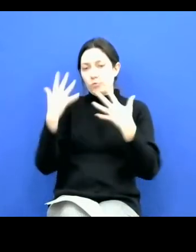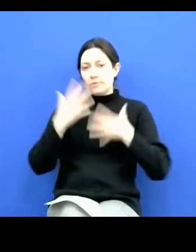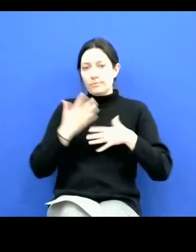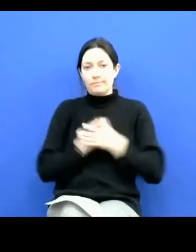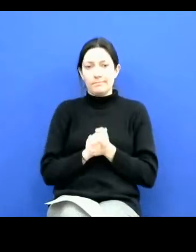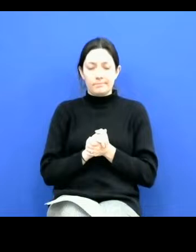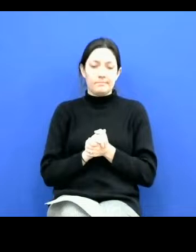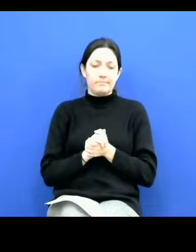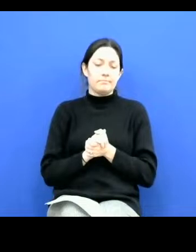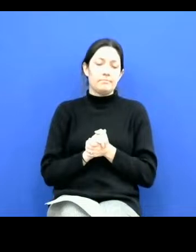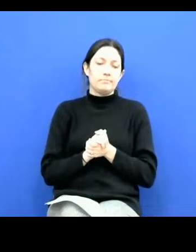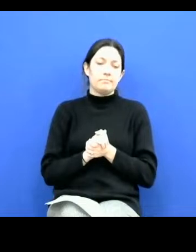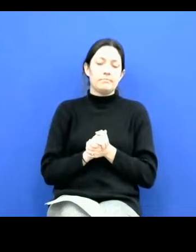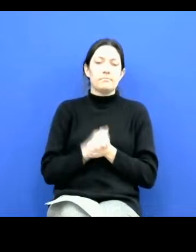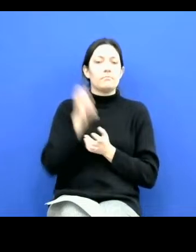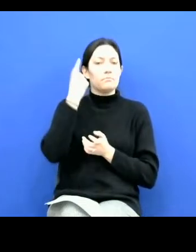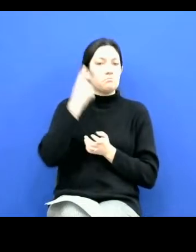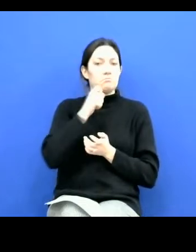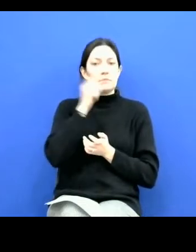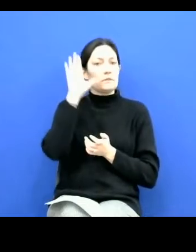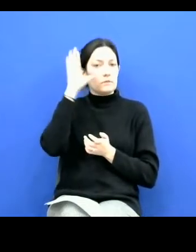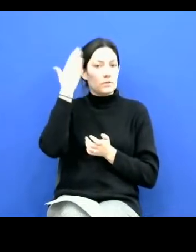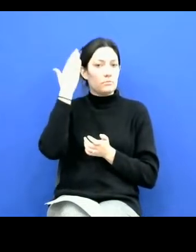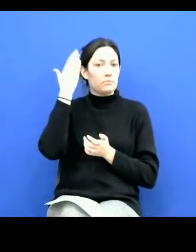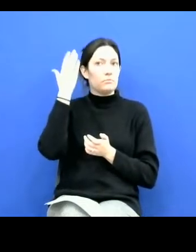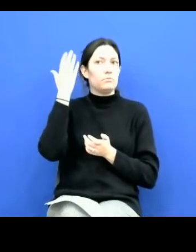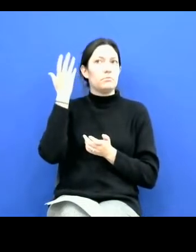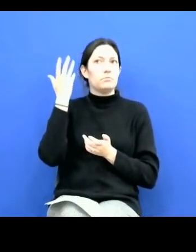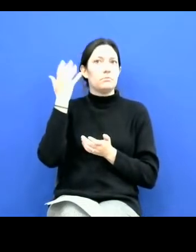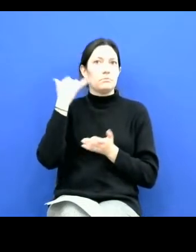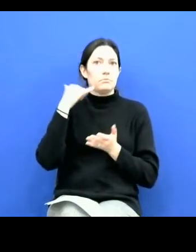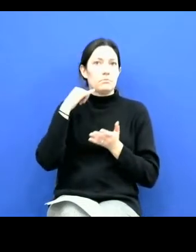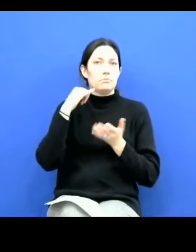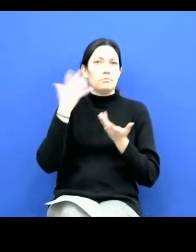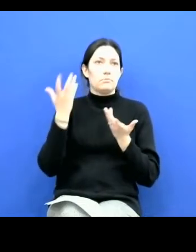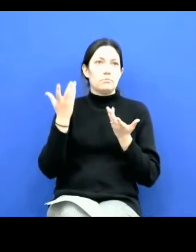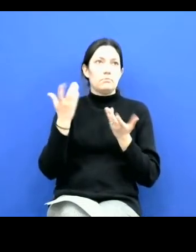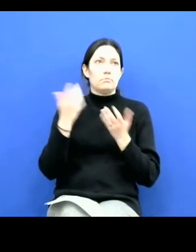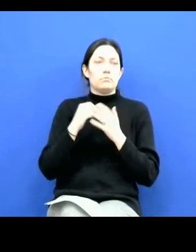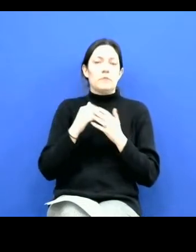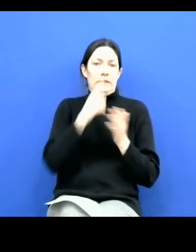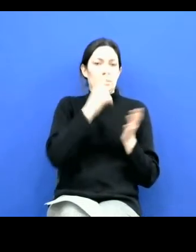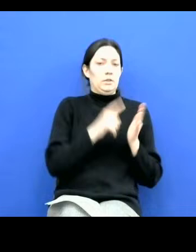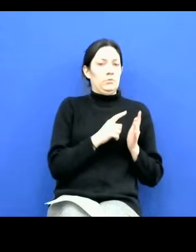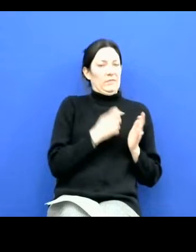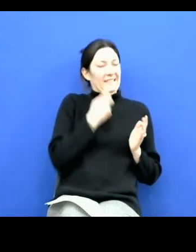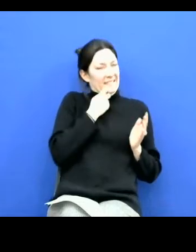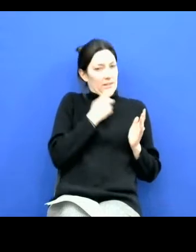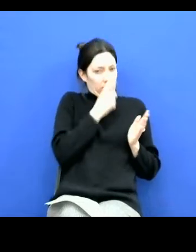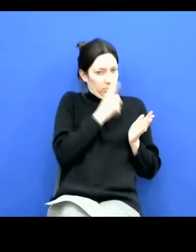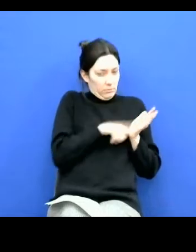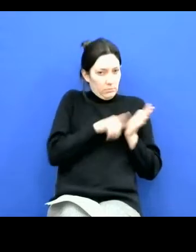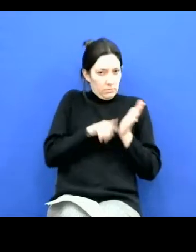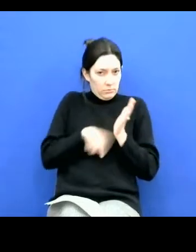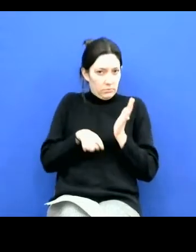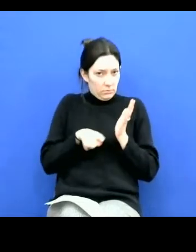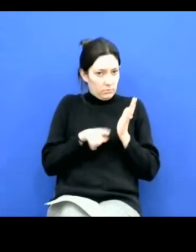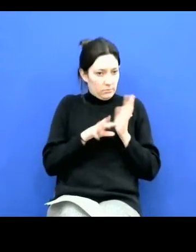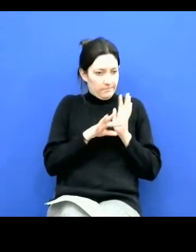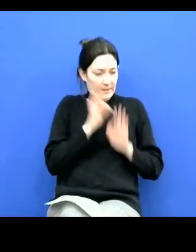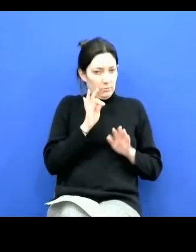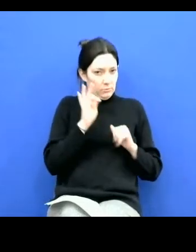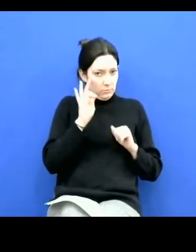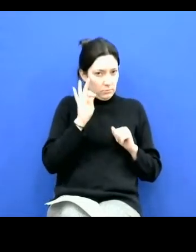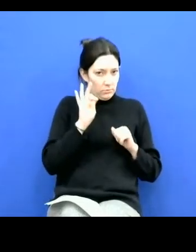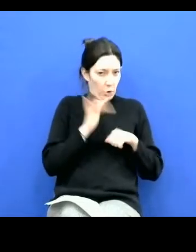but it does not appear to be, in other words, that the early indications are that there